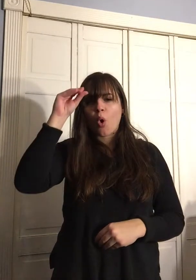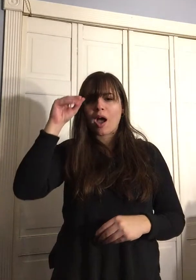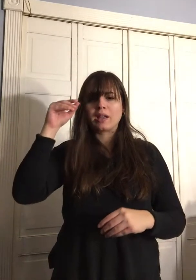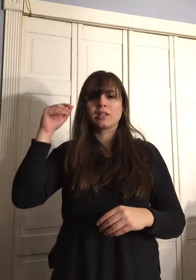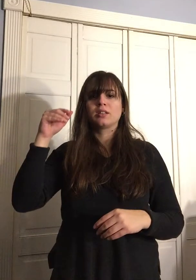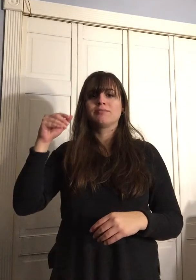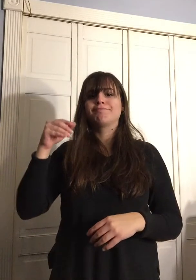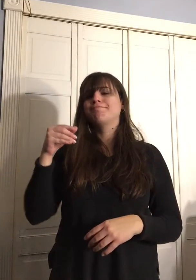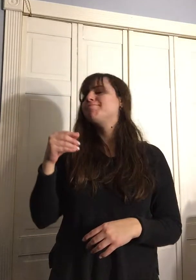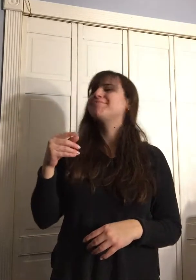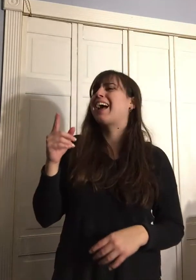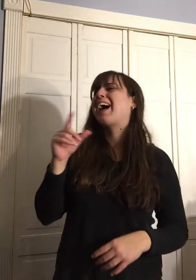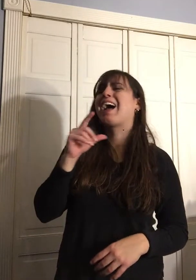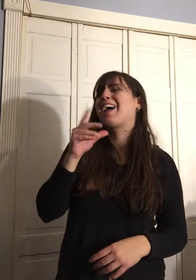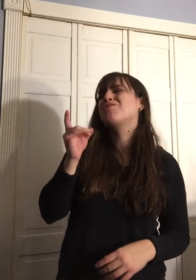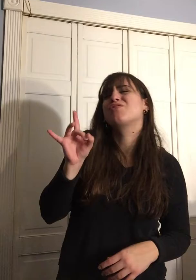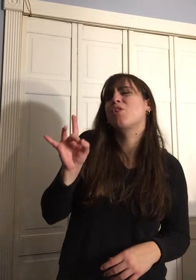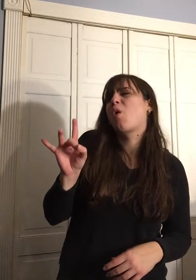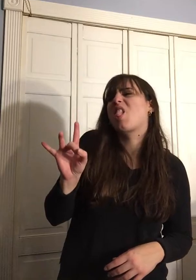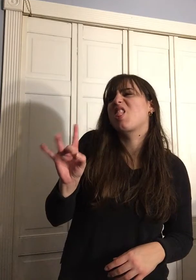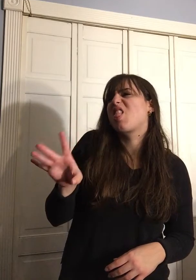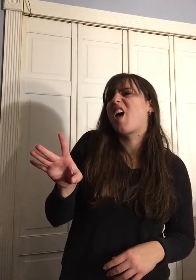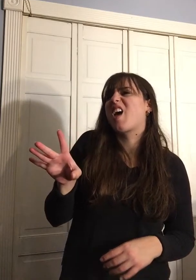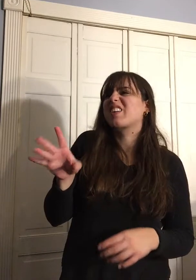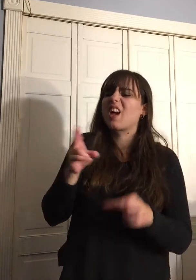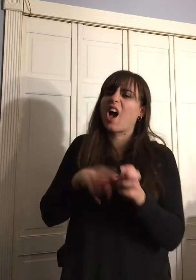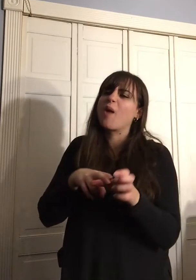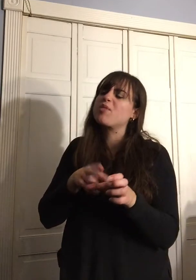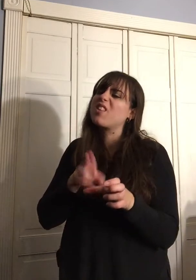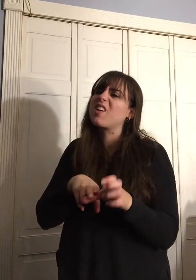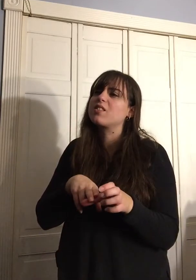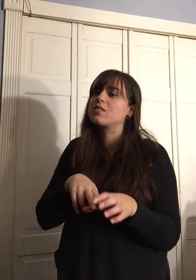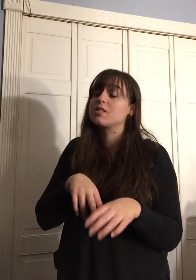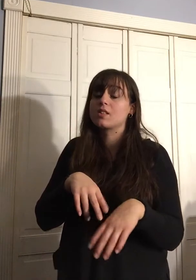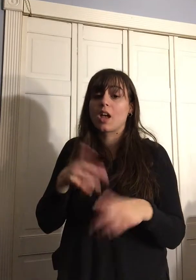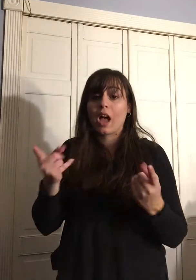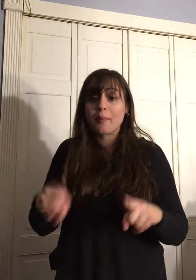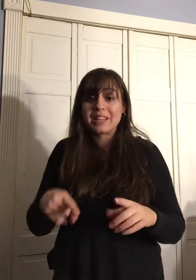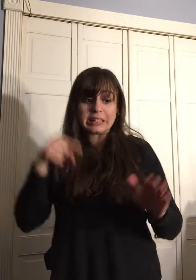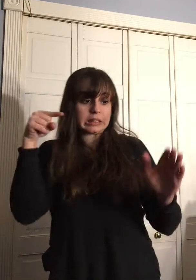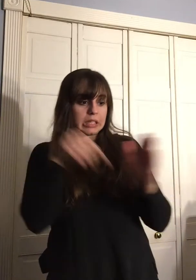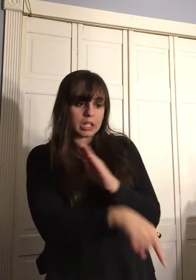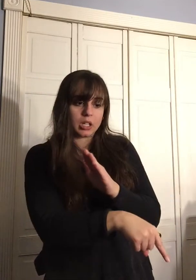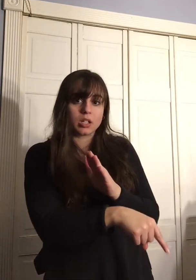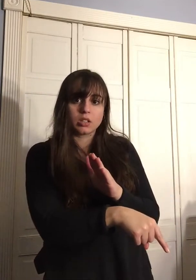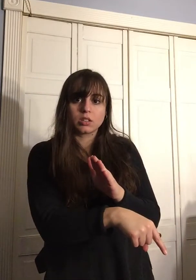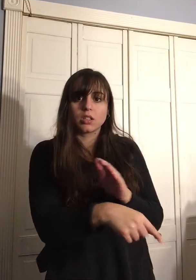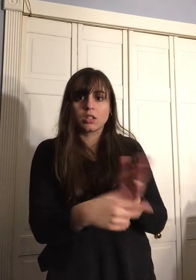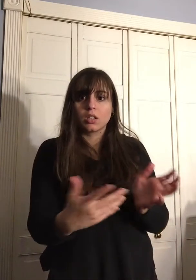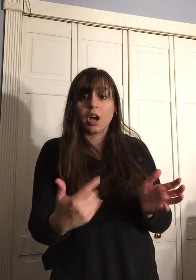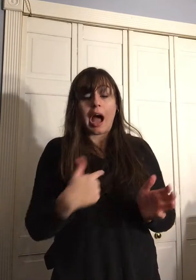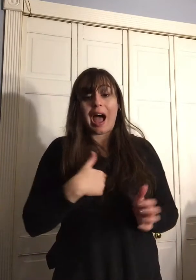And we heard so many graphic stories, such as a little young boy being brutally killed by North